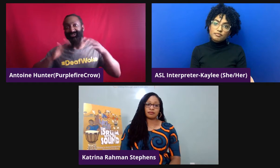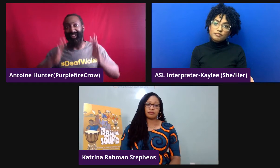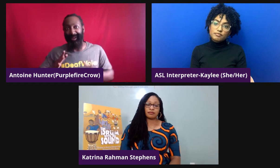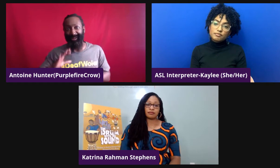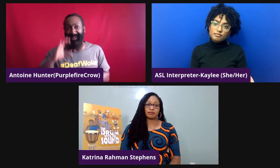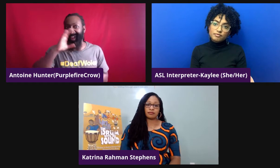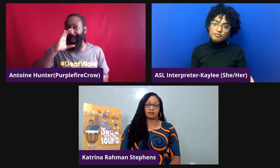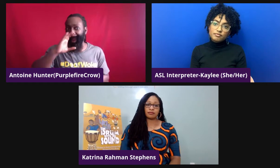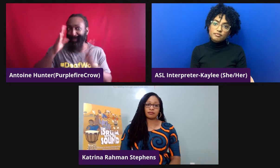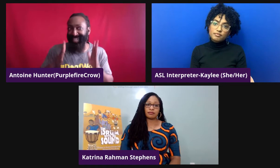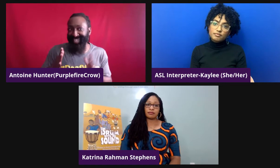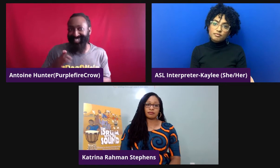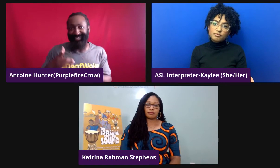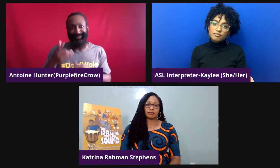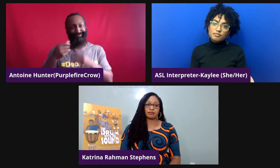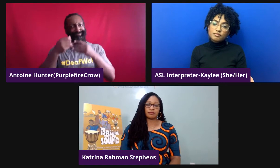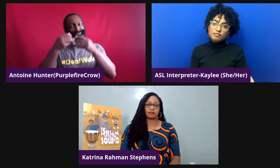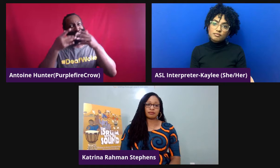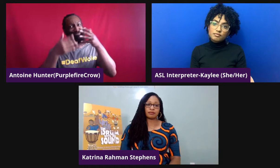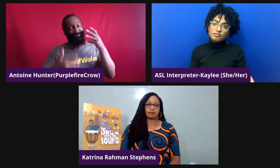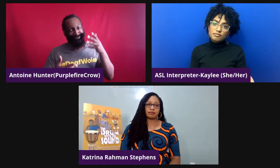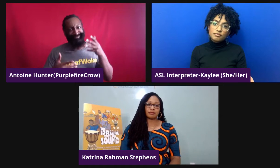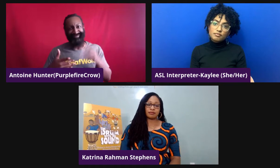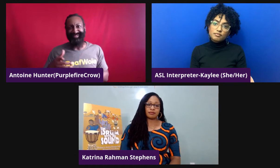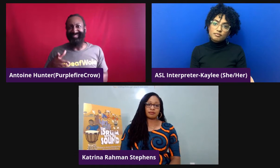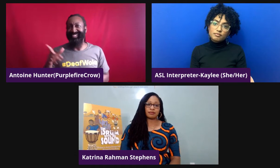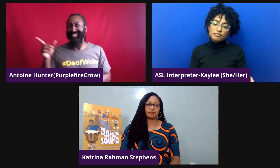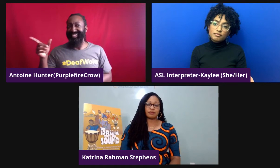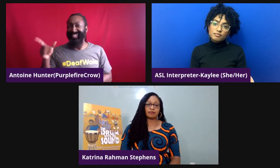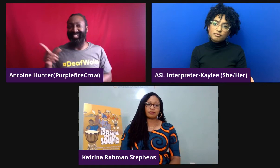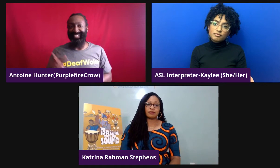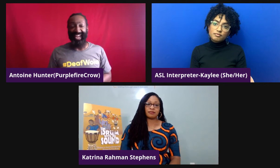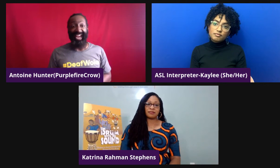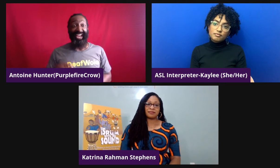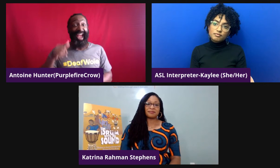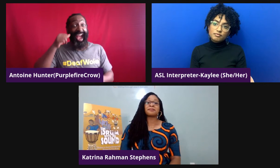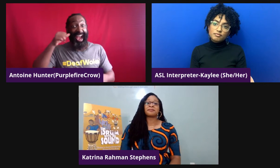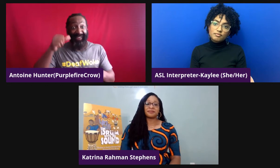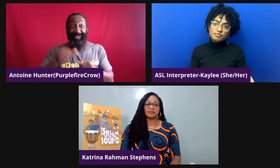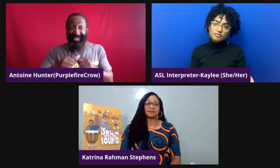He's a poet, drummer, comedian. List goes on.